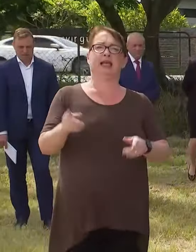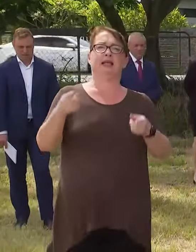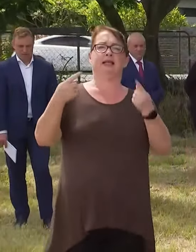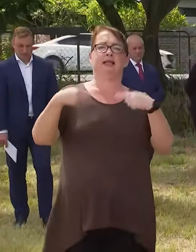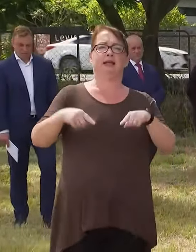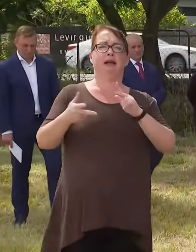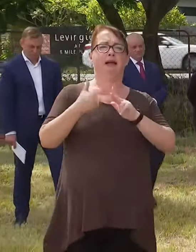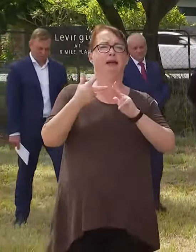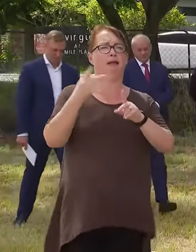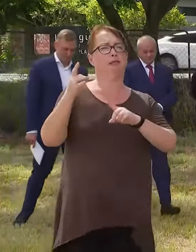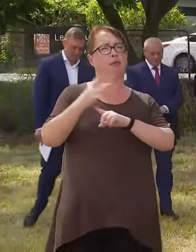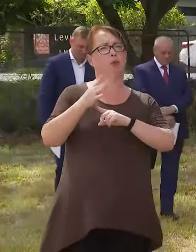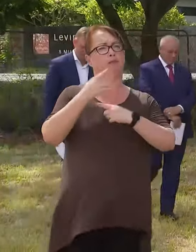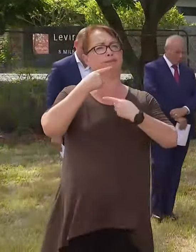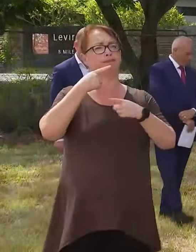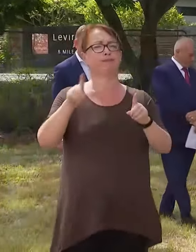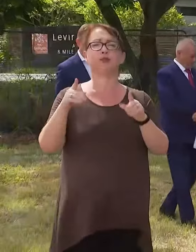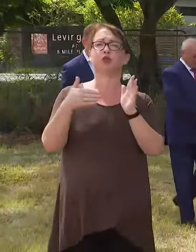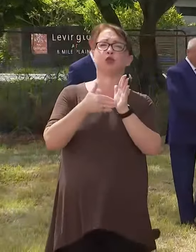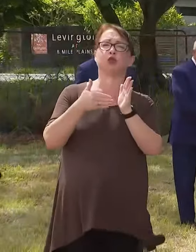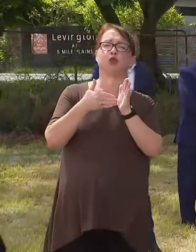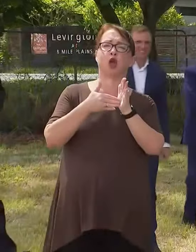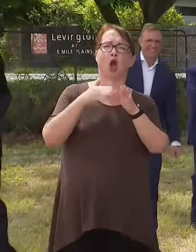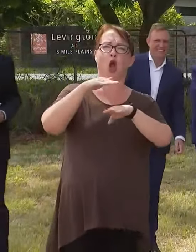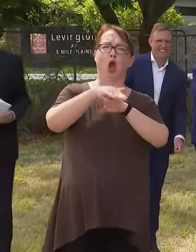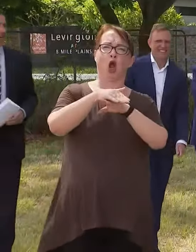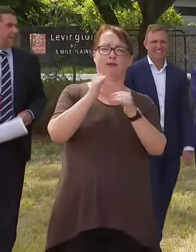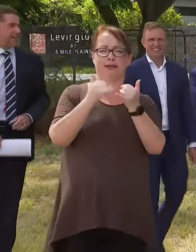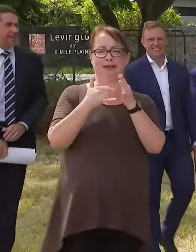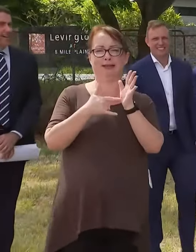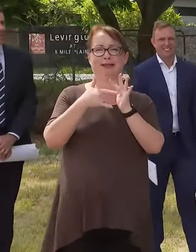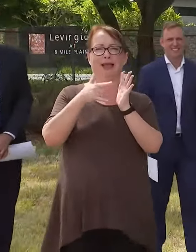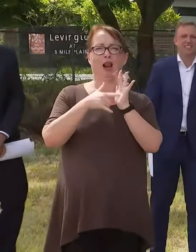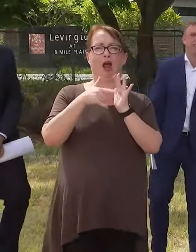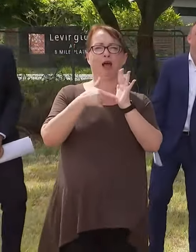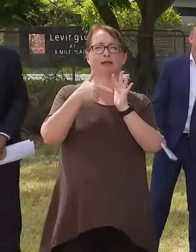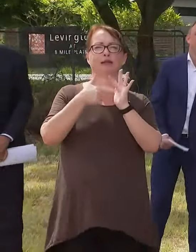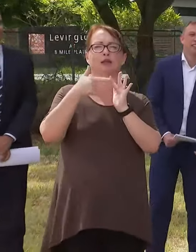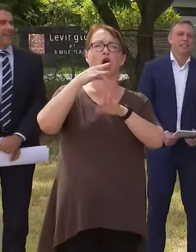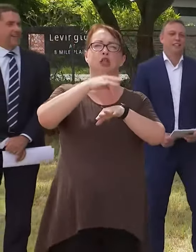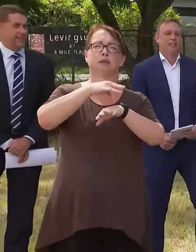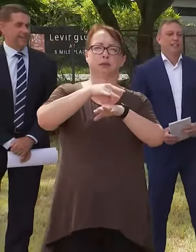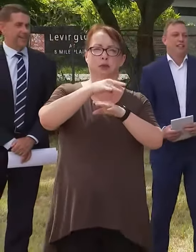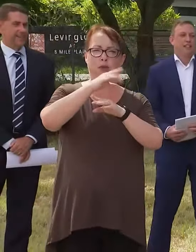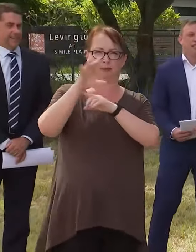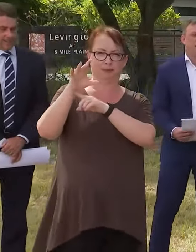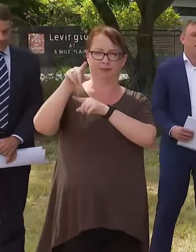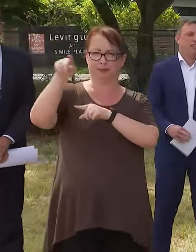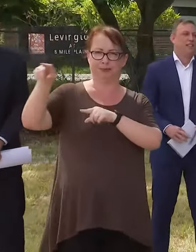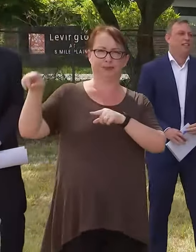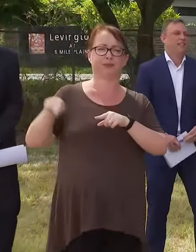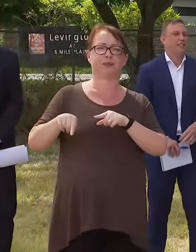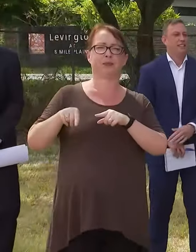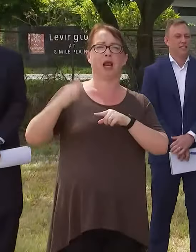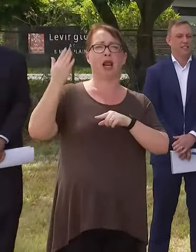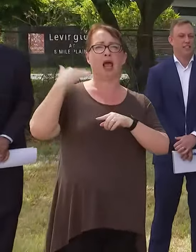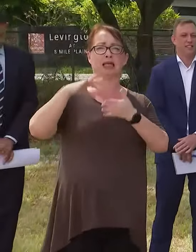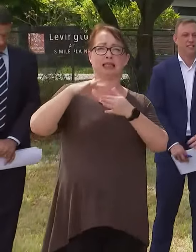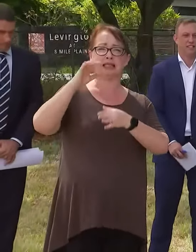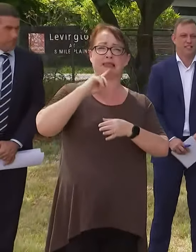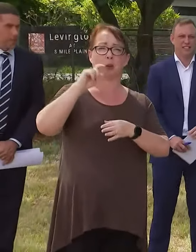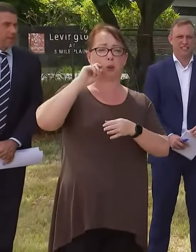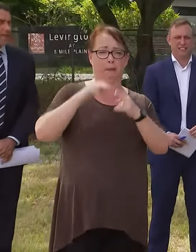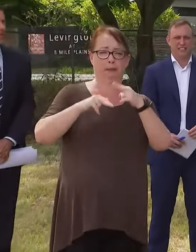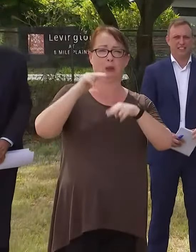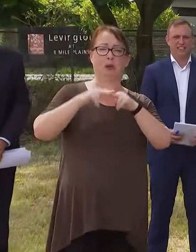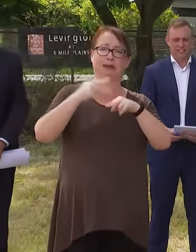and that's in relation to our satellite hospitals. At the last election, we said that we were going to build 7 satellite